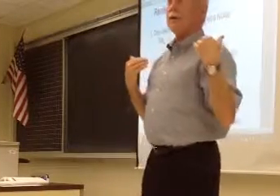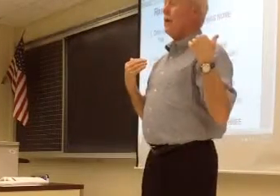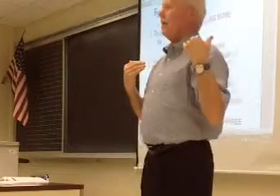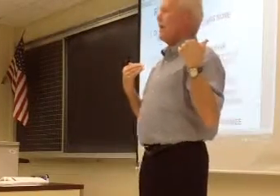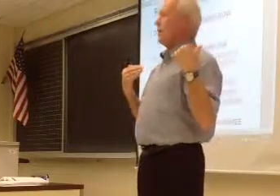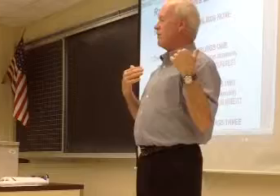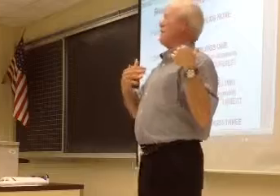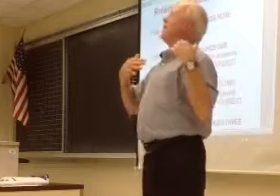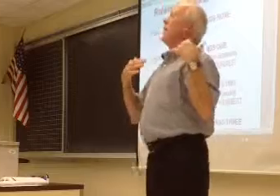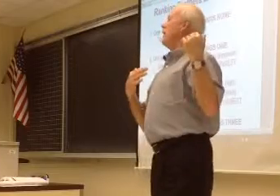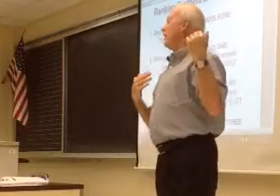young hair, long hair.